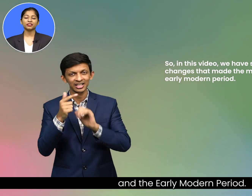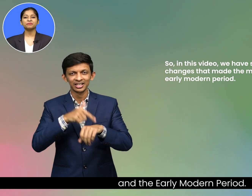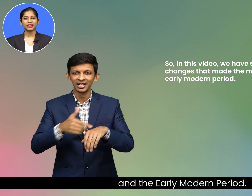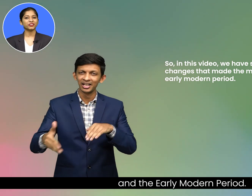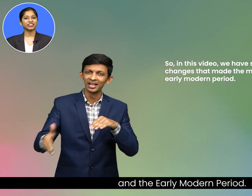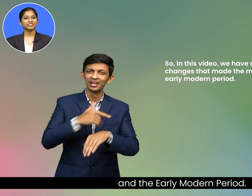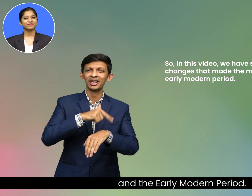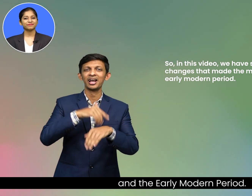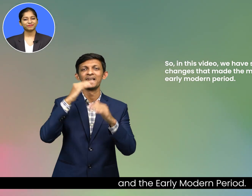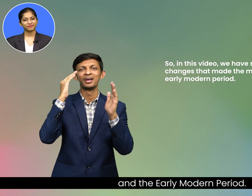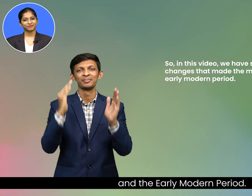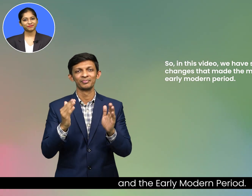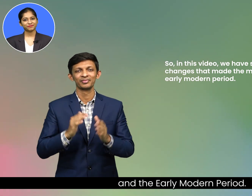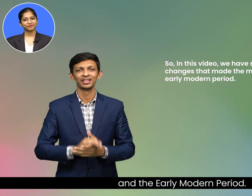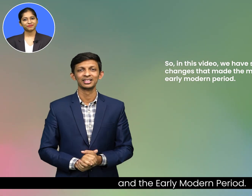early modern period.